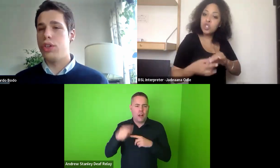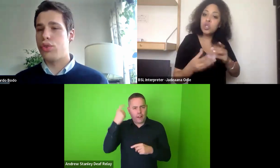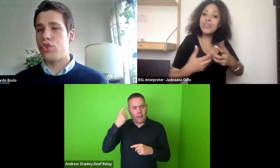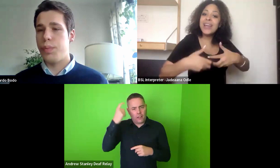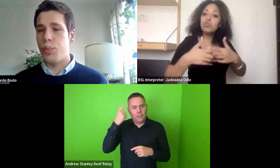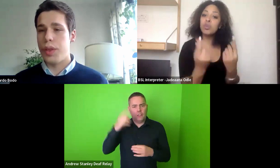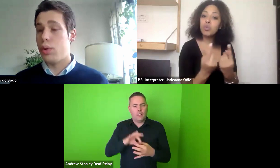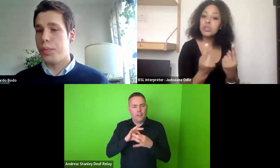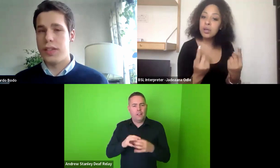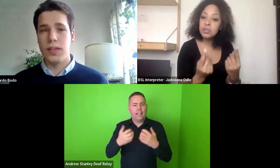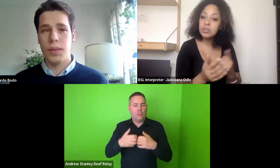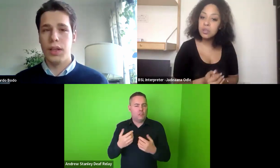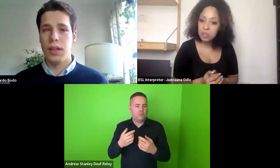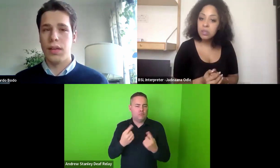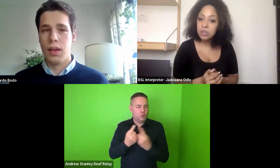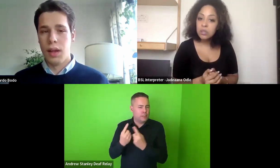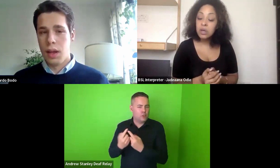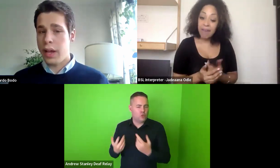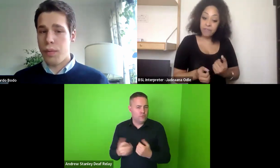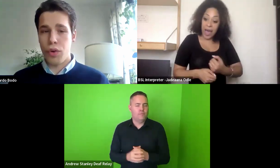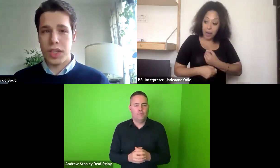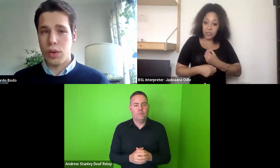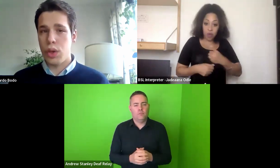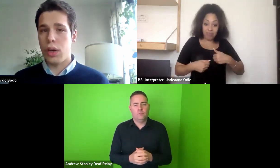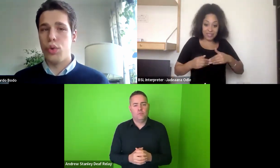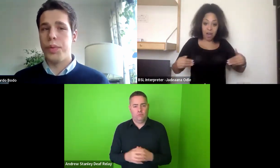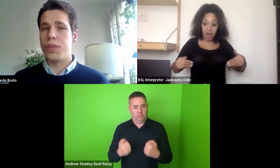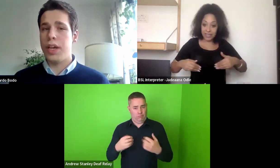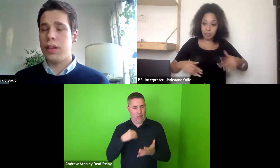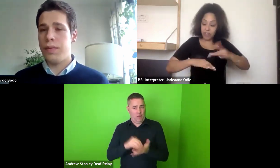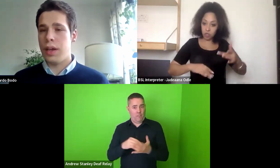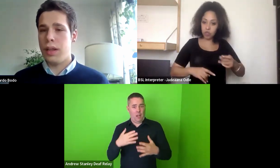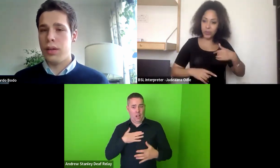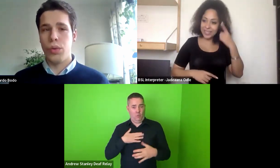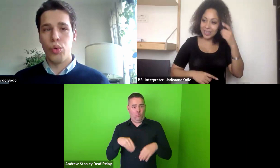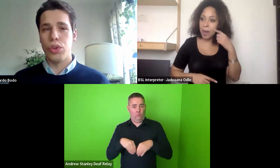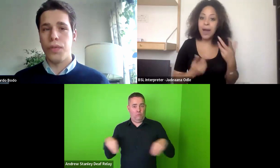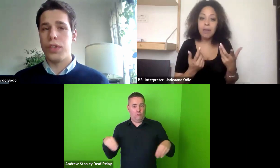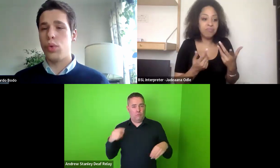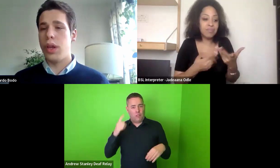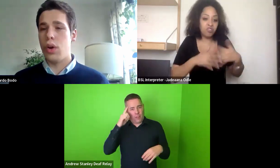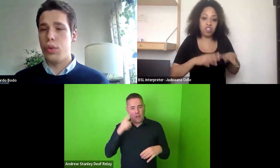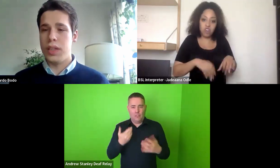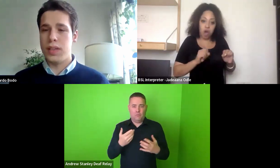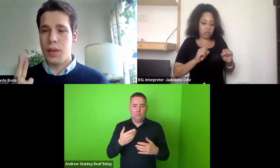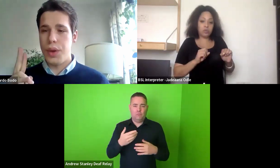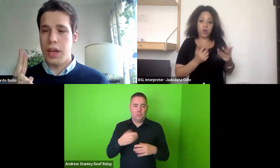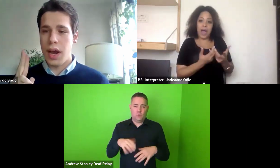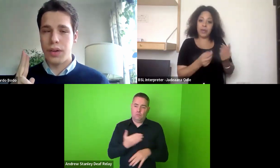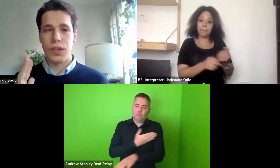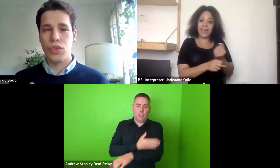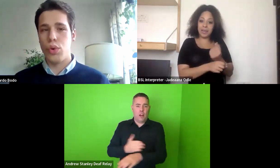rethink our relationship with our economic system in the end. I come from a circular economy perspective, and the root of circular economy